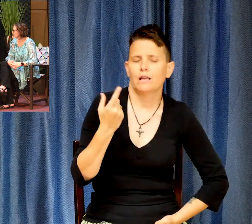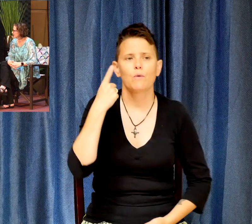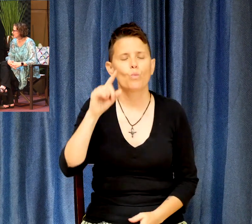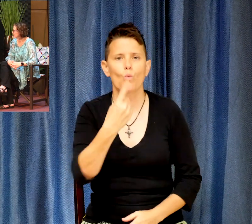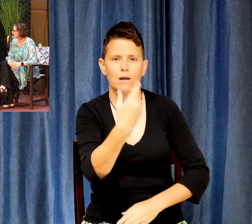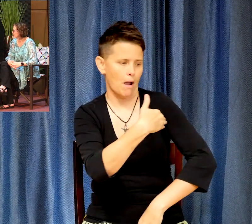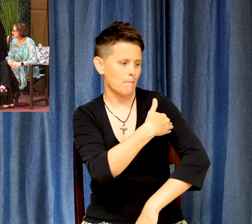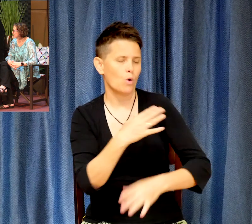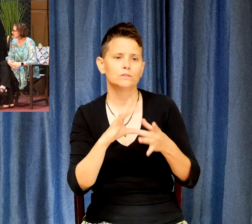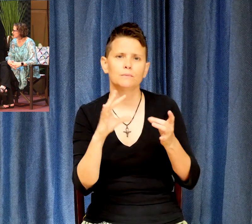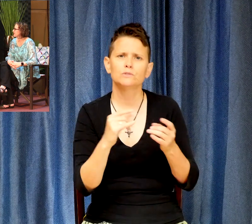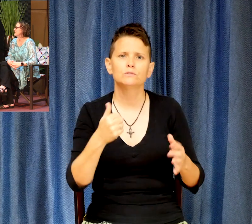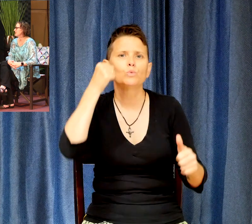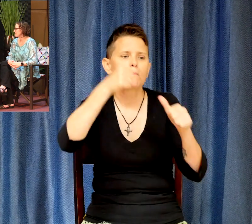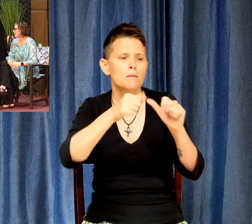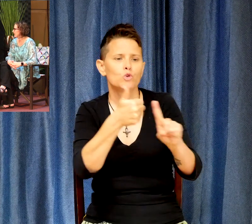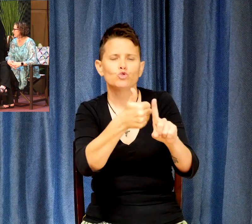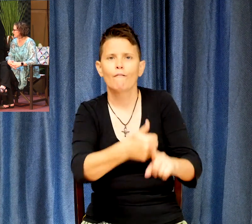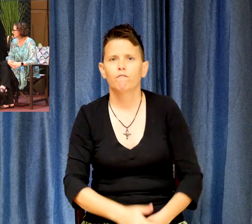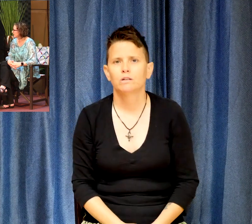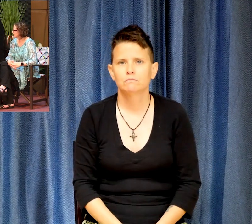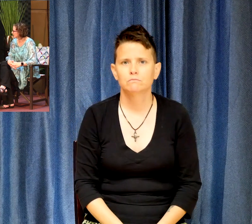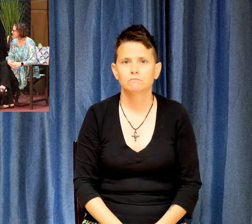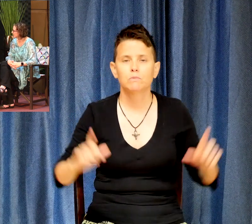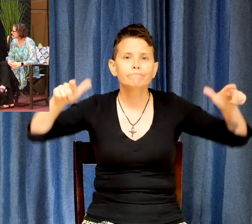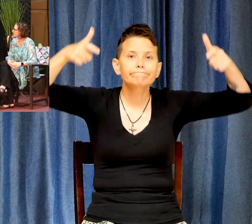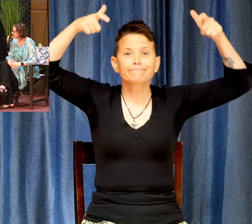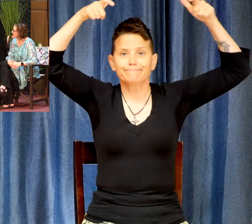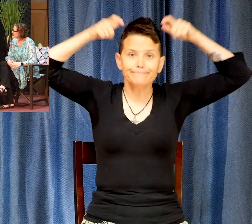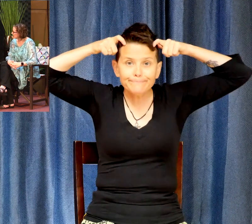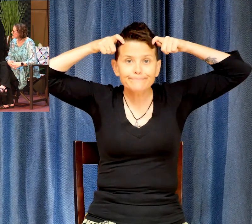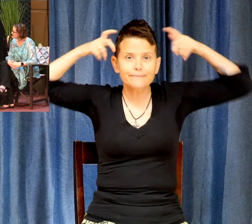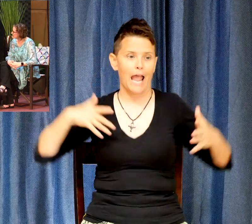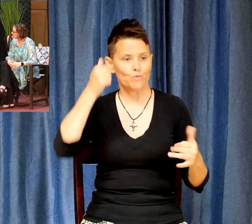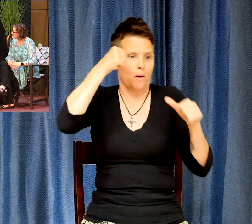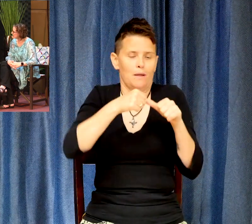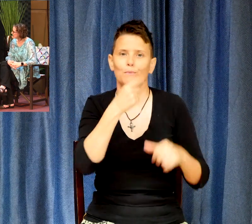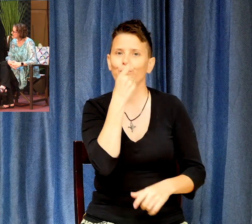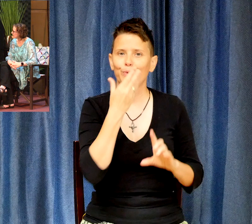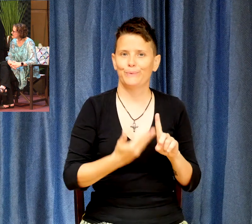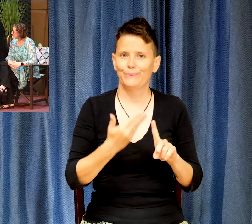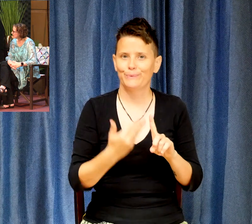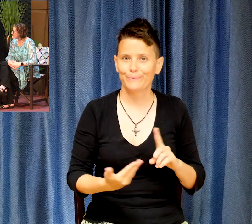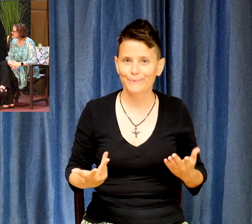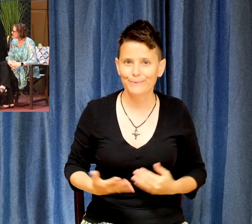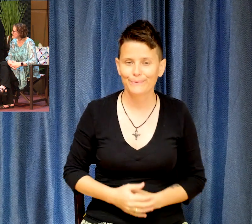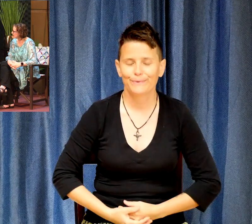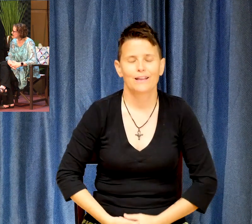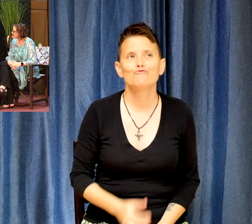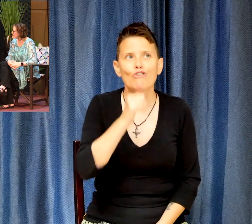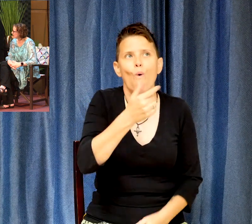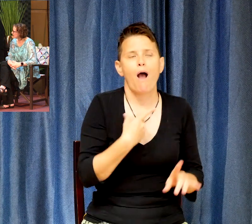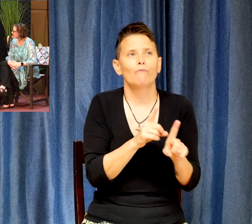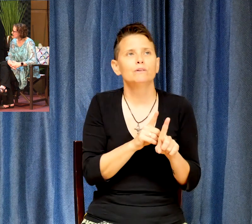statements right now is remember who you are. Put on your crown and remember who you are. You don't have to back down from your